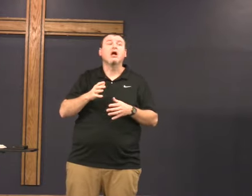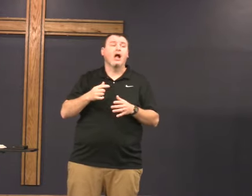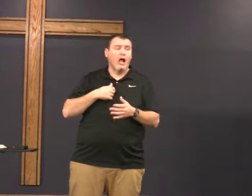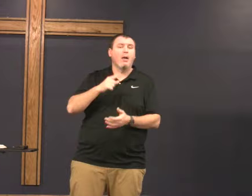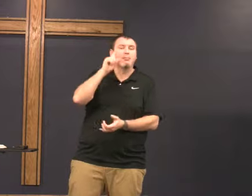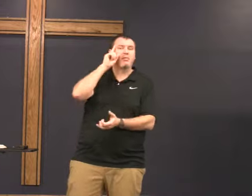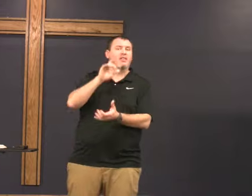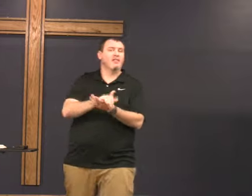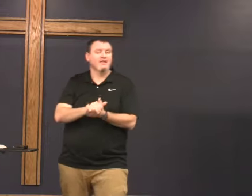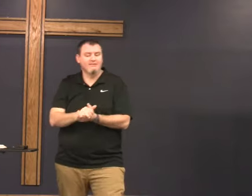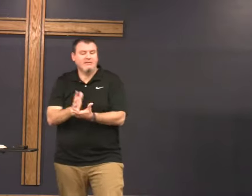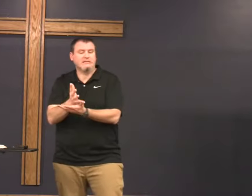He saw it in me.